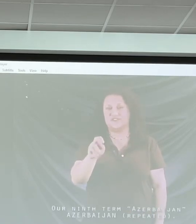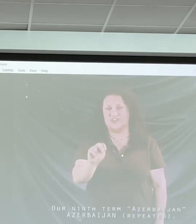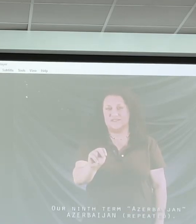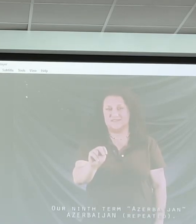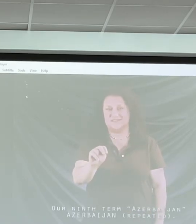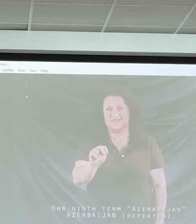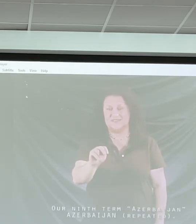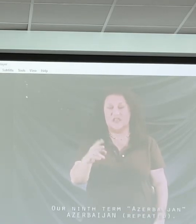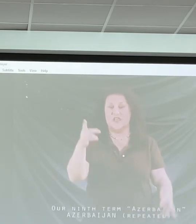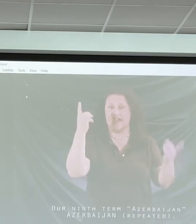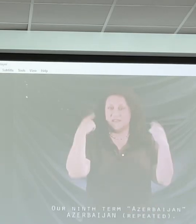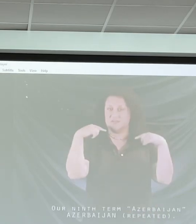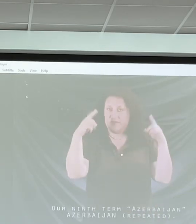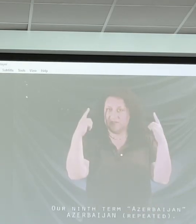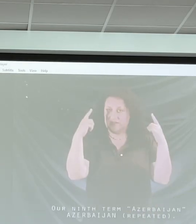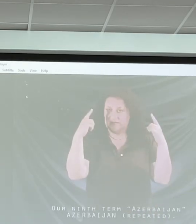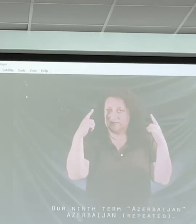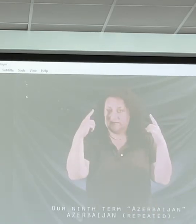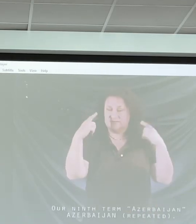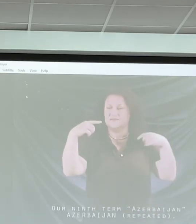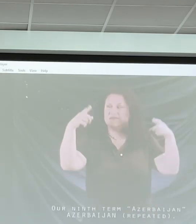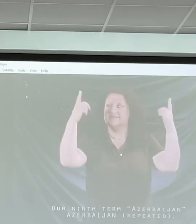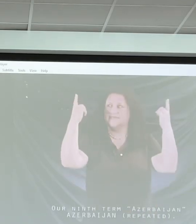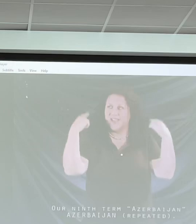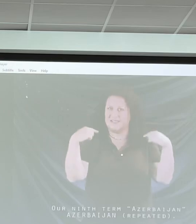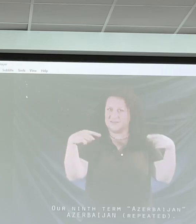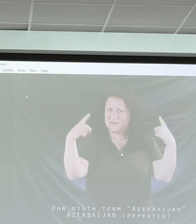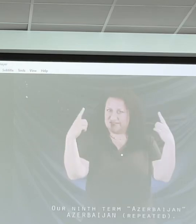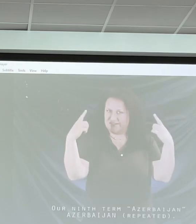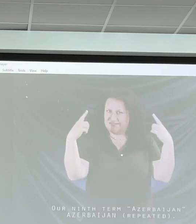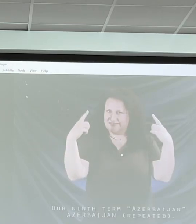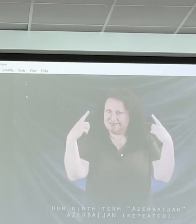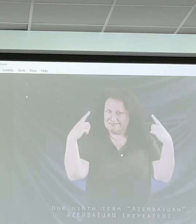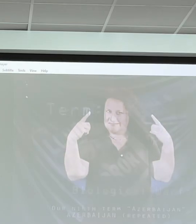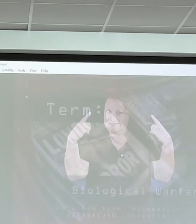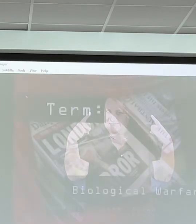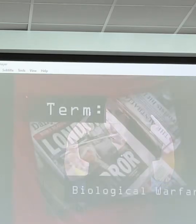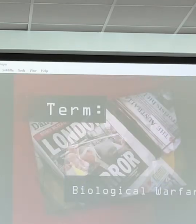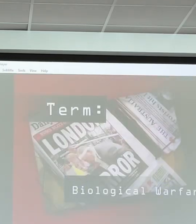Azerbaijan. Azerbaijan. Azerbaijan.